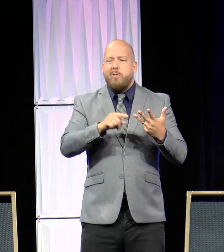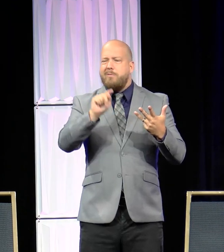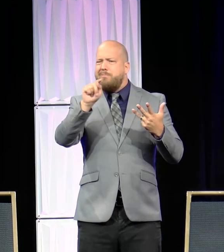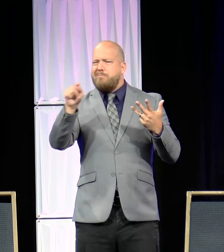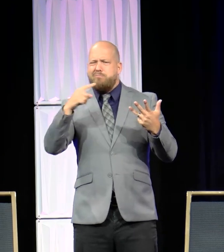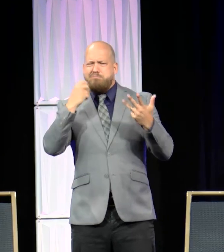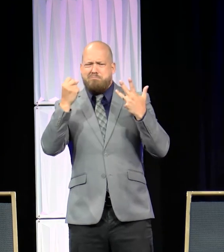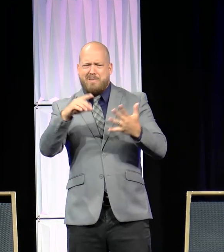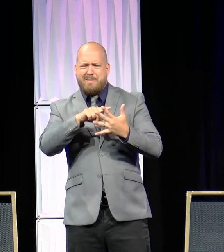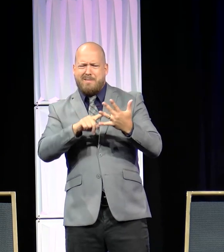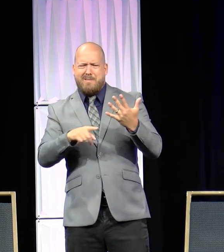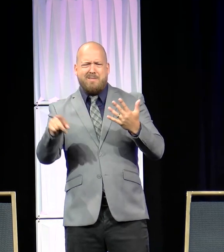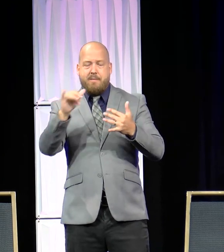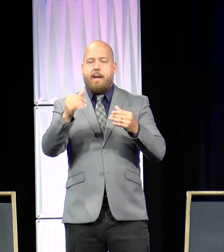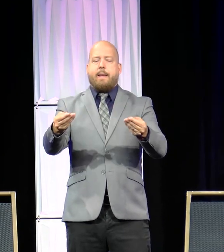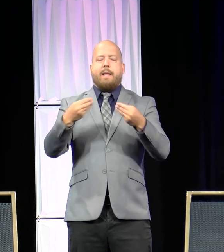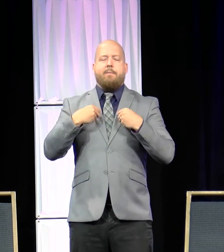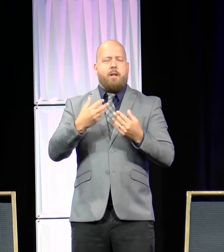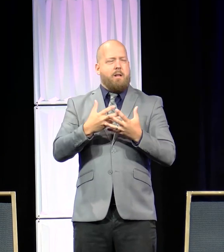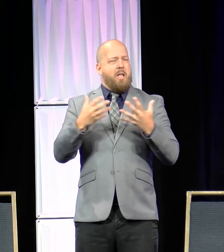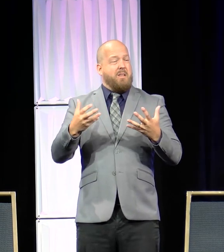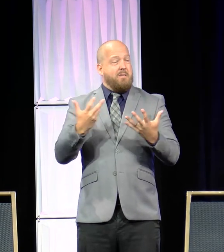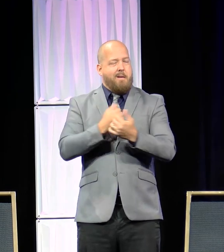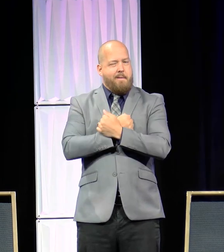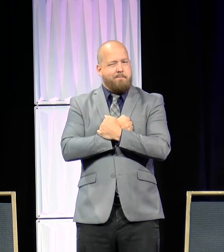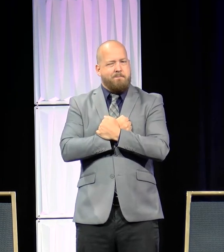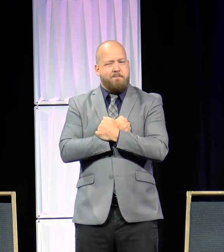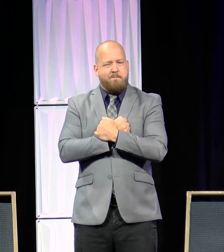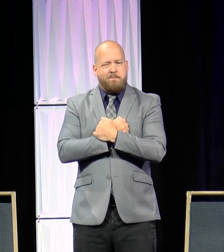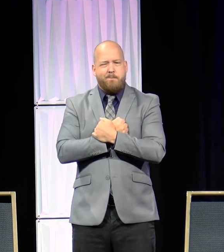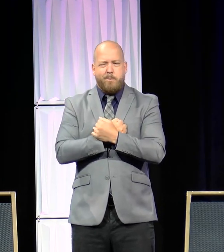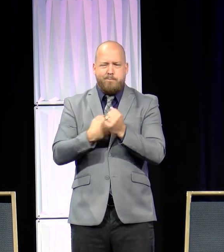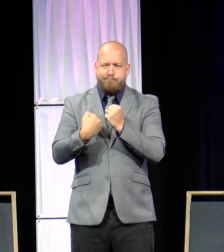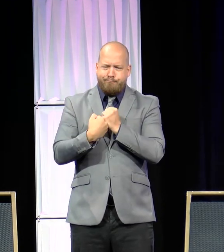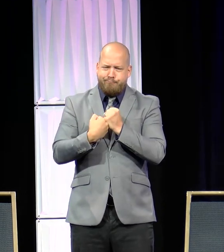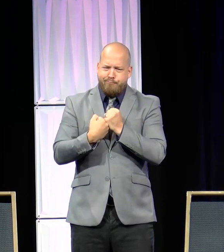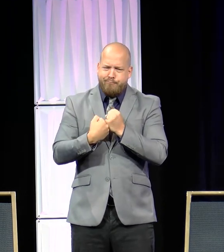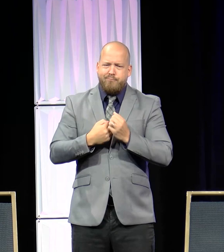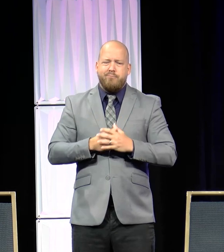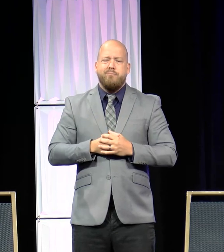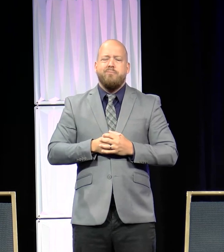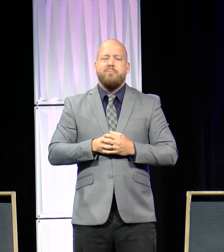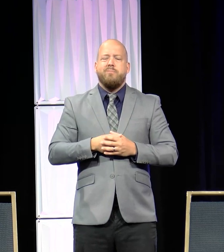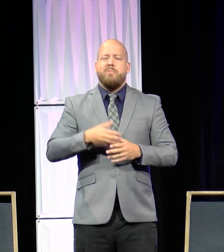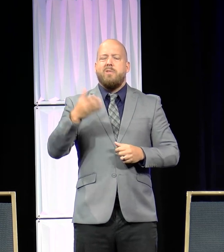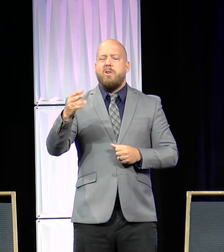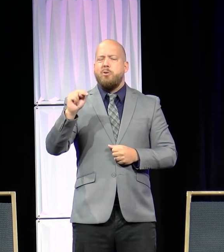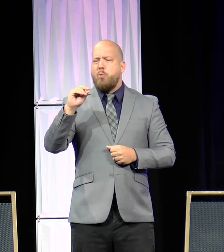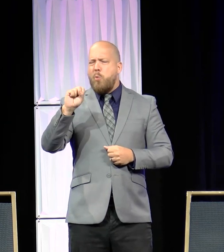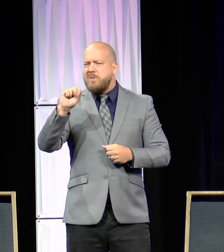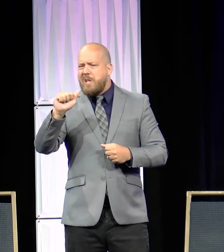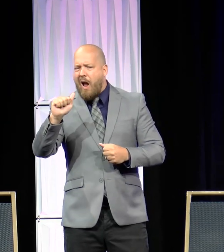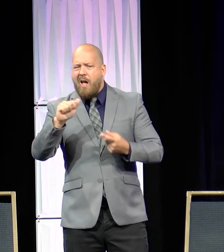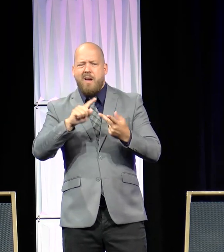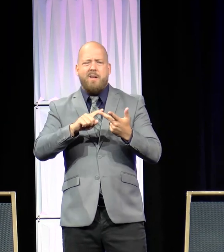love, right? Luce Marquez, Ben Bow, Rosa Beltre, just all loving on